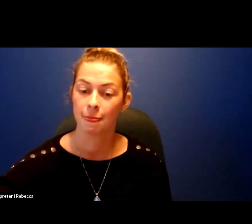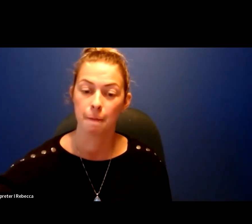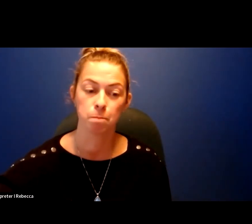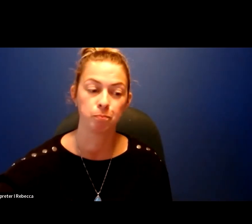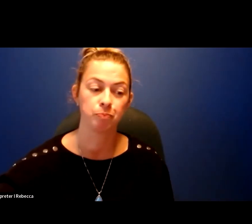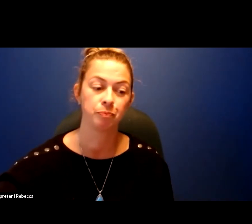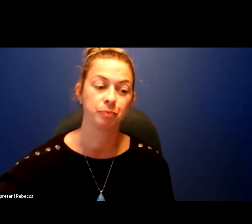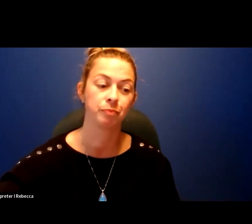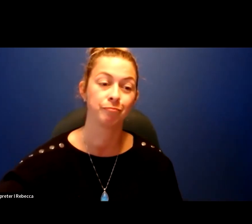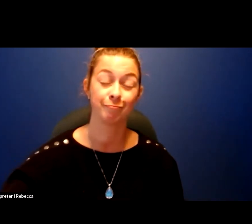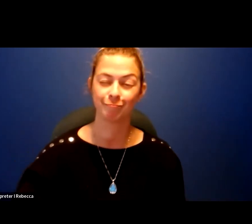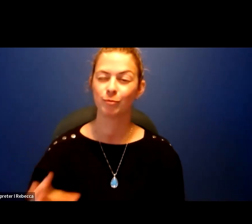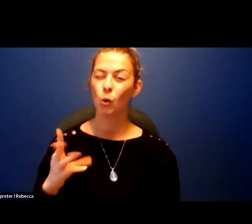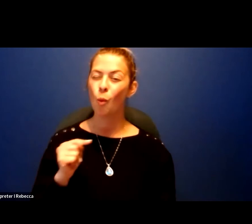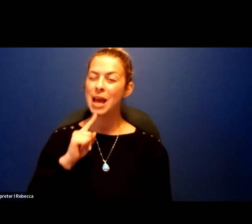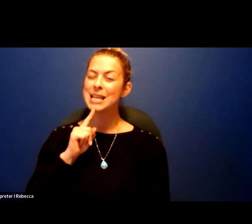What is truth?